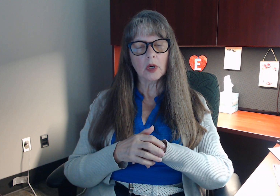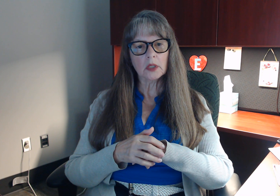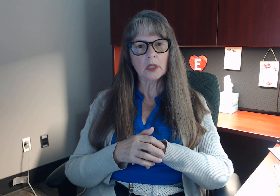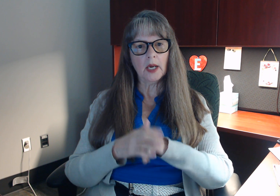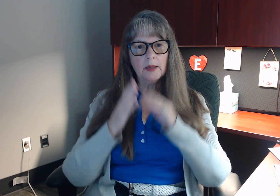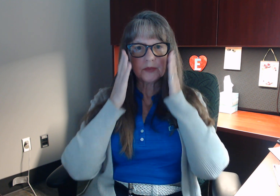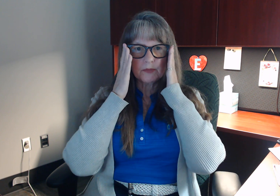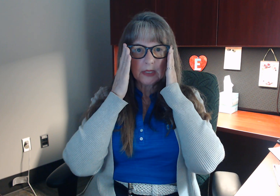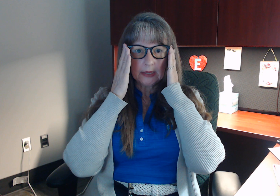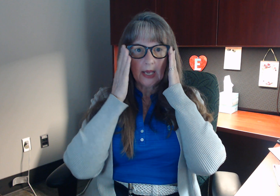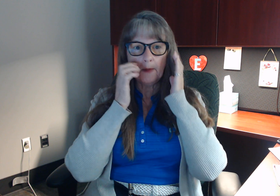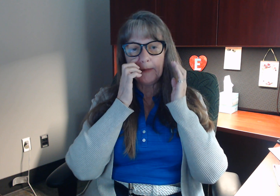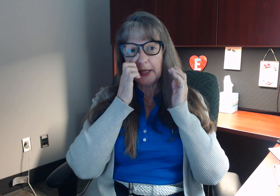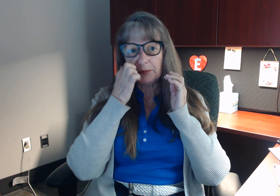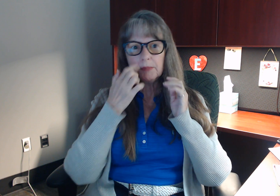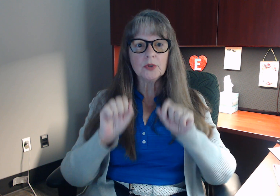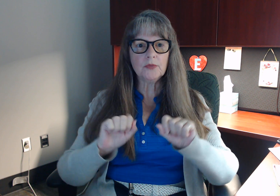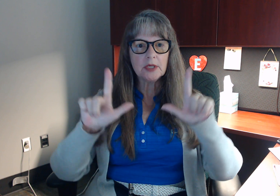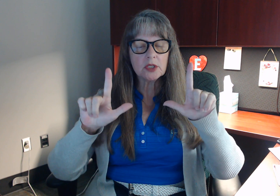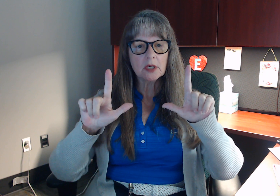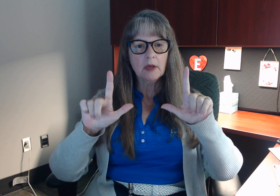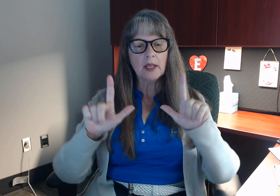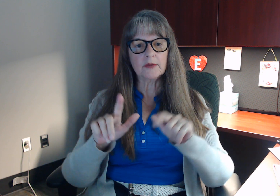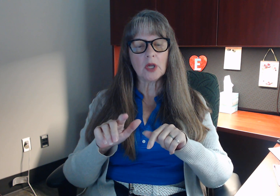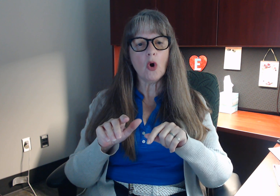or something like that. But if people do this, like I say, oh